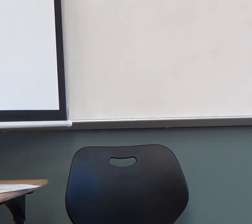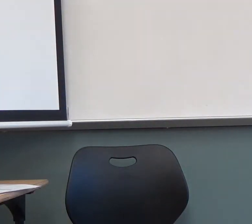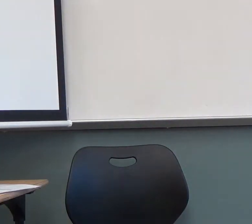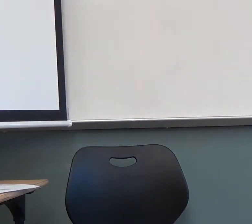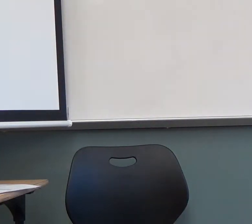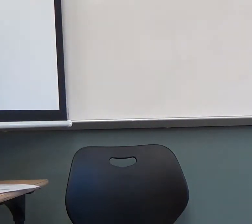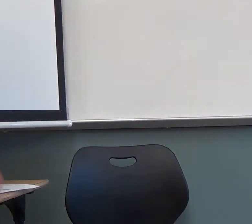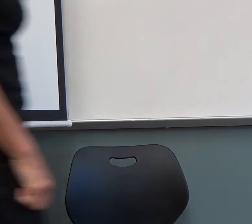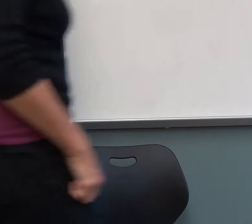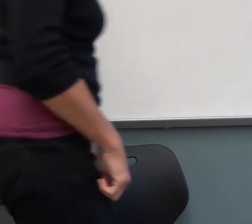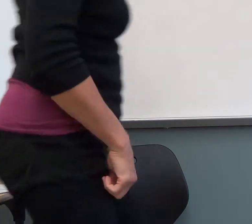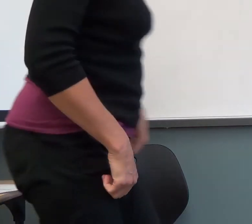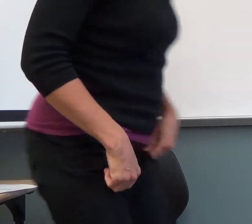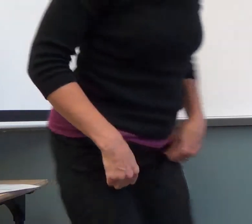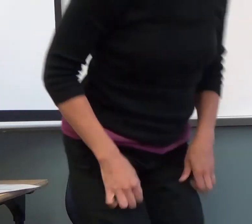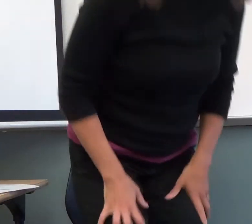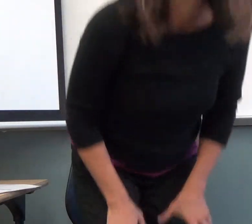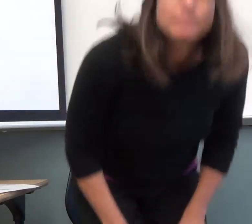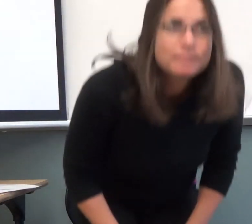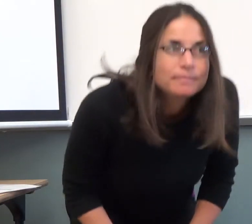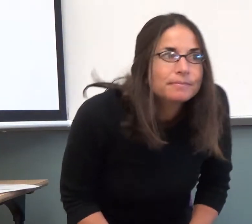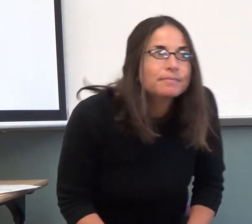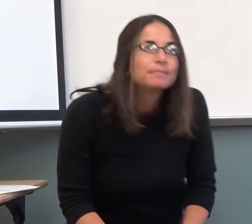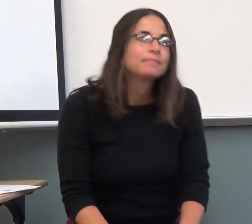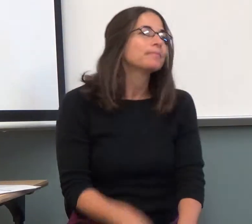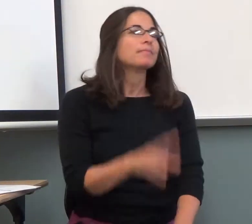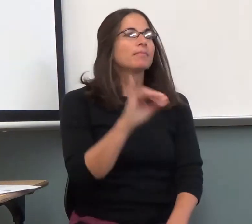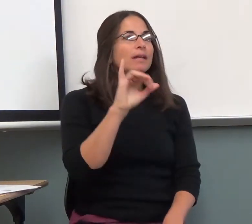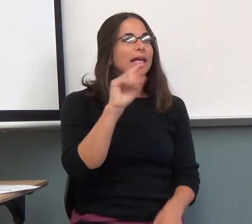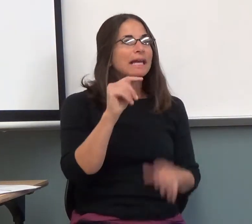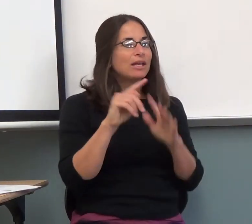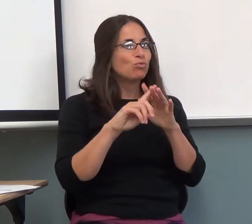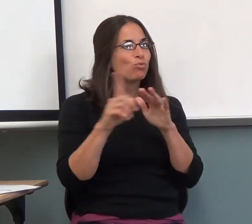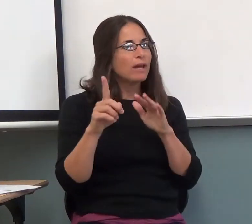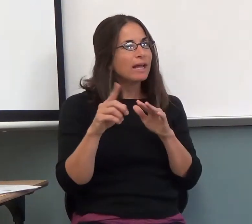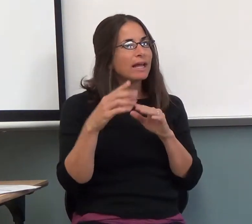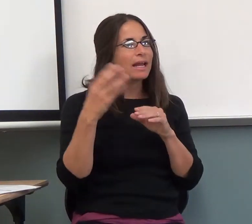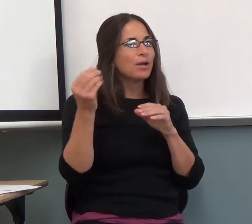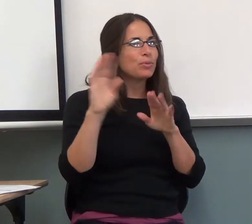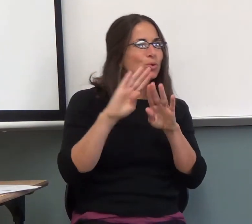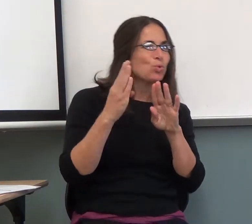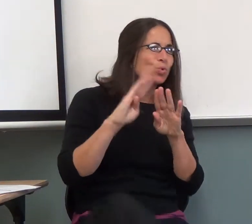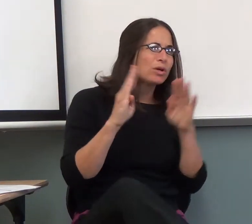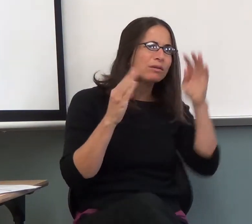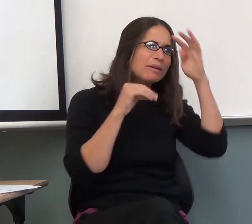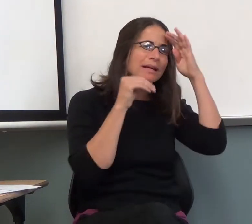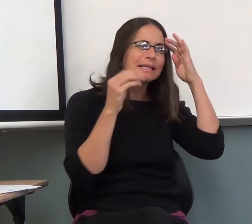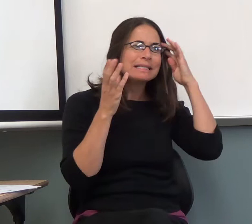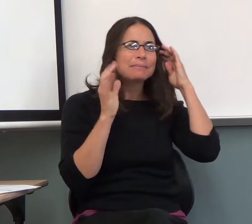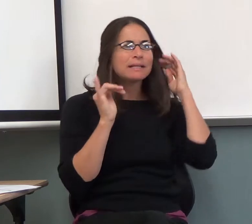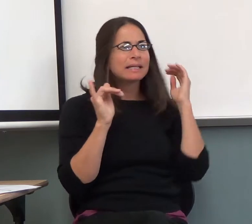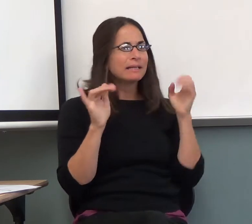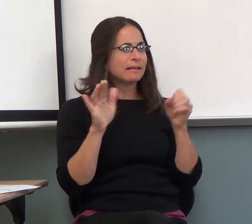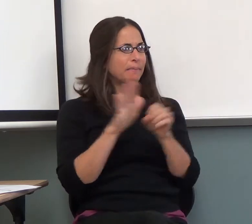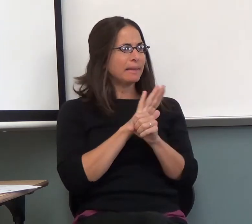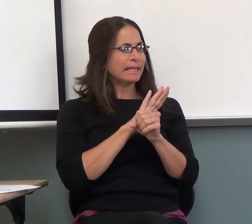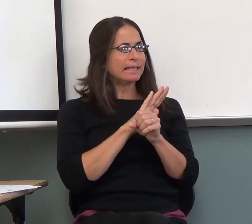a complete That is a sentence? complete thought. It's a I complete was just sentence. wondering. Yeah.